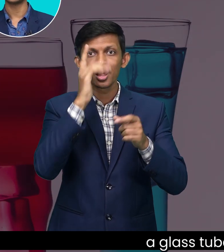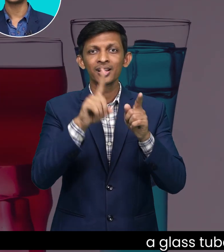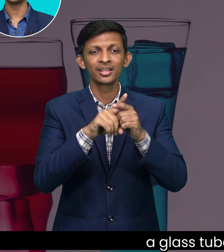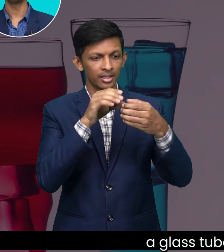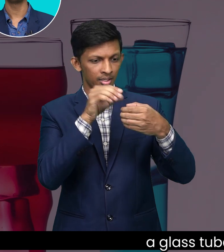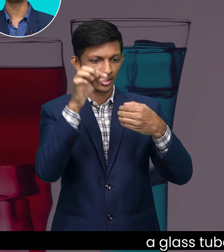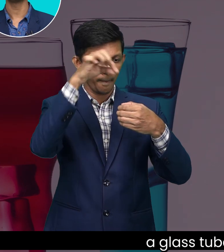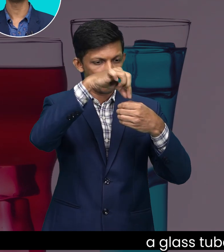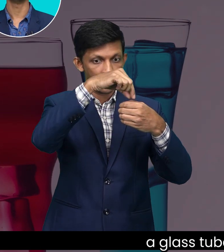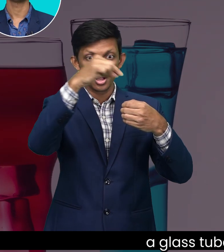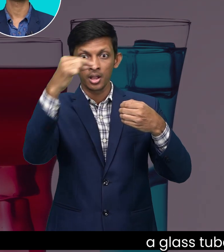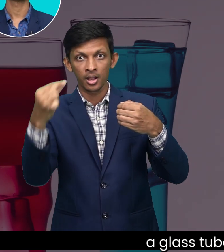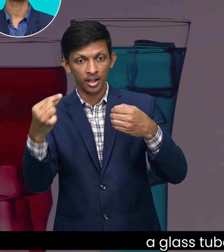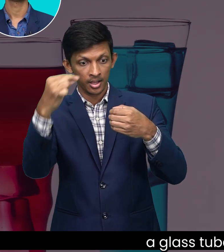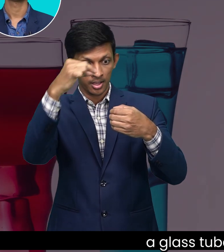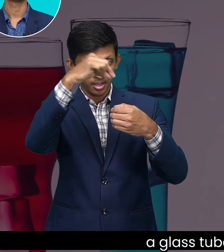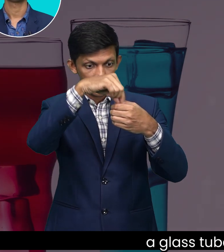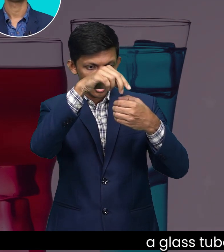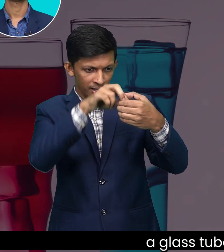Insert a glass tube through the hole.